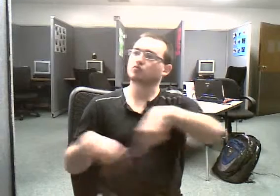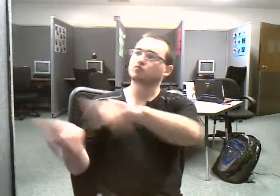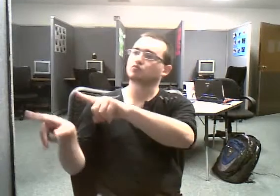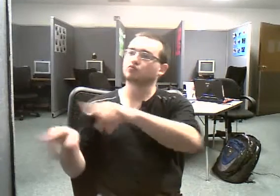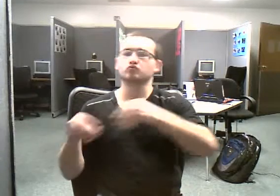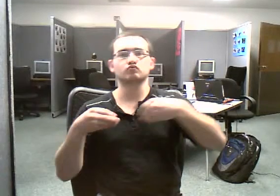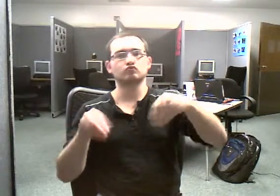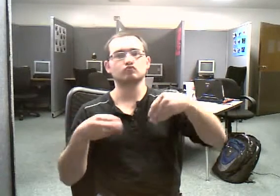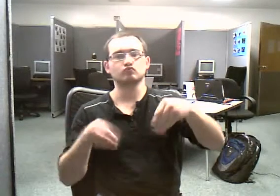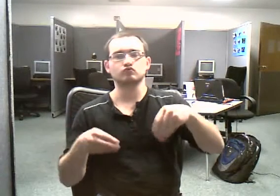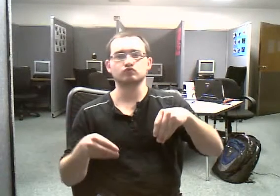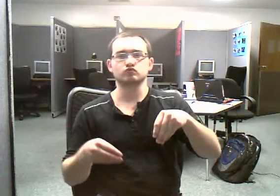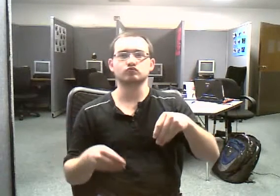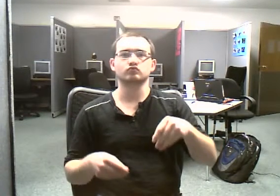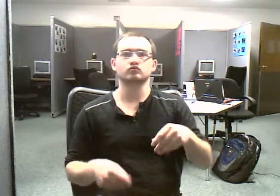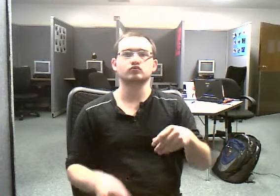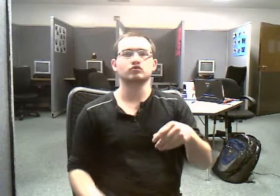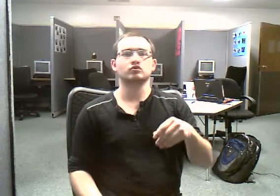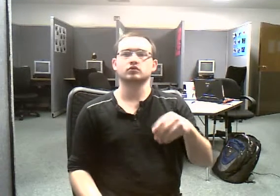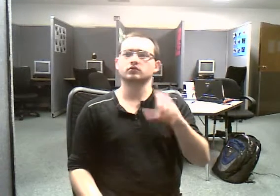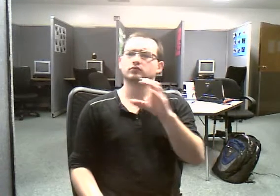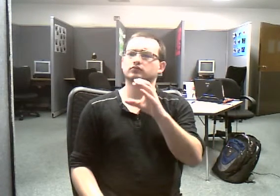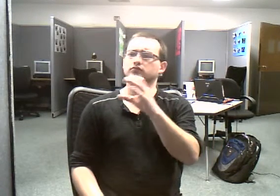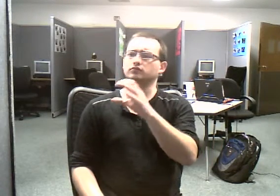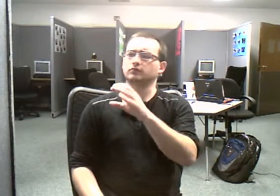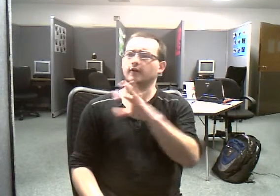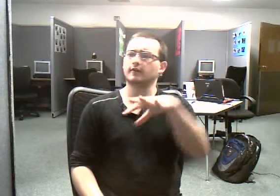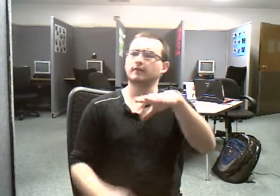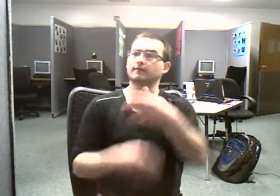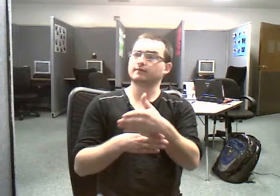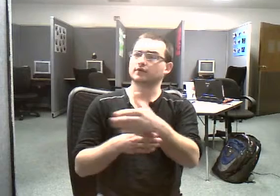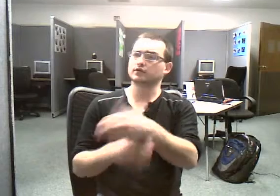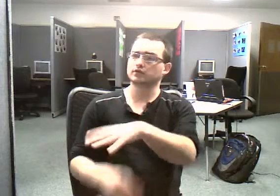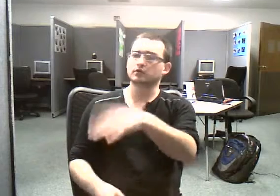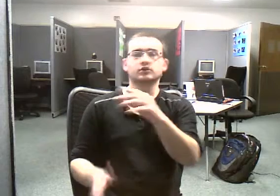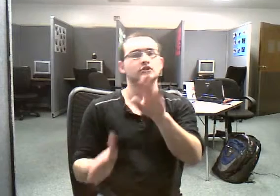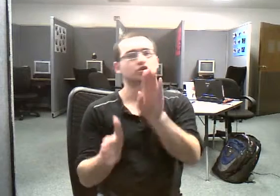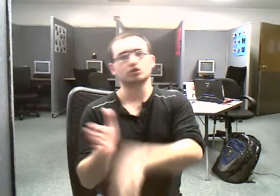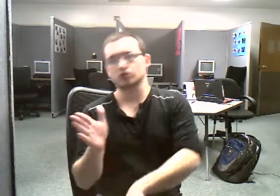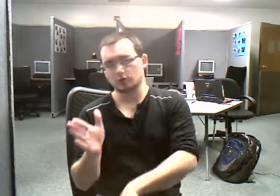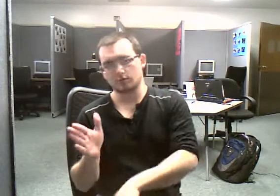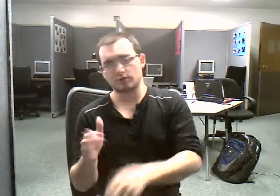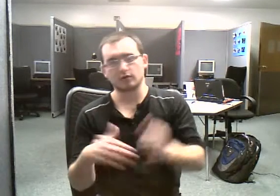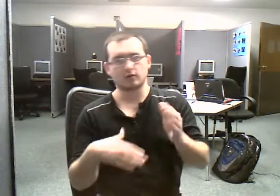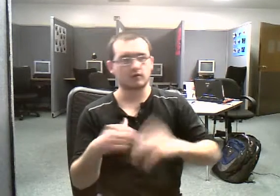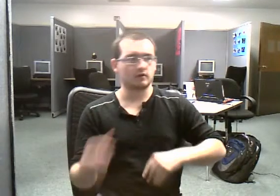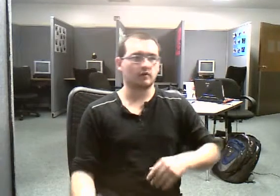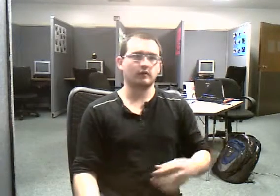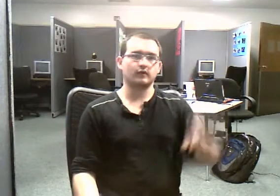cost of the trout that I catch in Yellowstone at $75 a pound, and that's why I need to let them go, because I can't afford to eat meat that